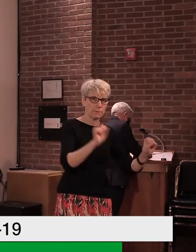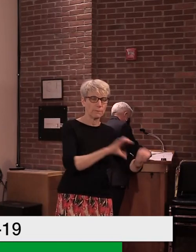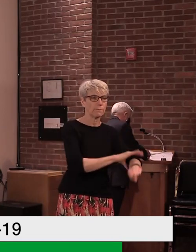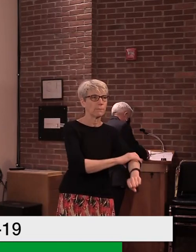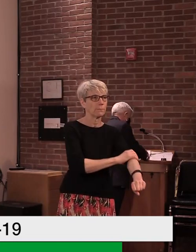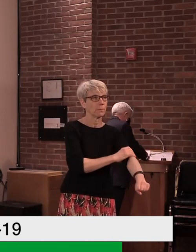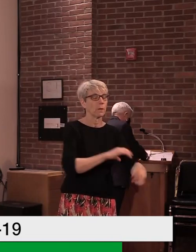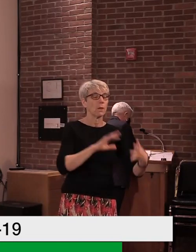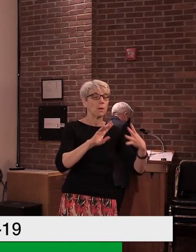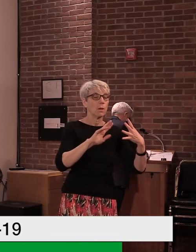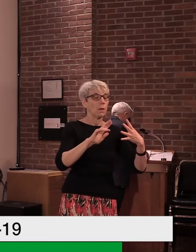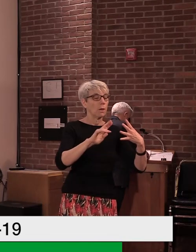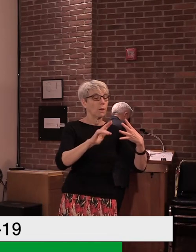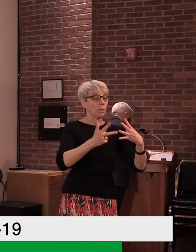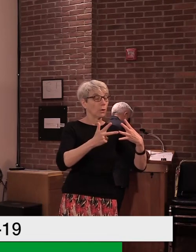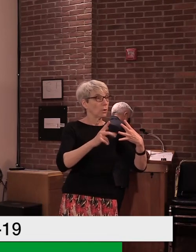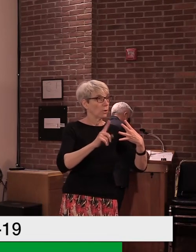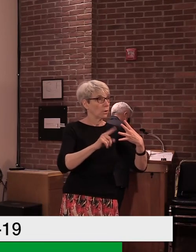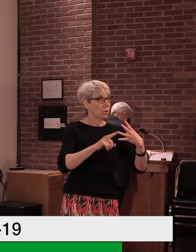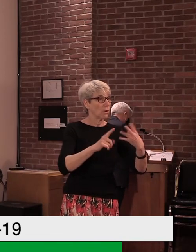virus suppression in our state.